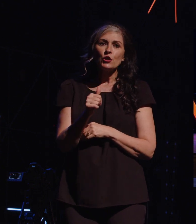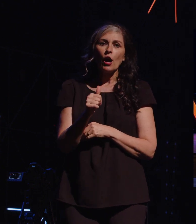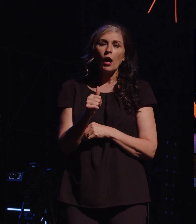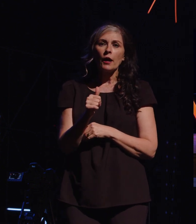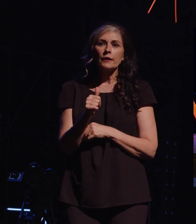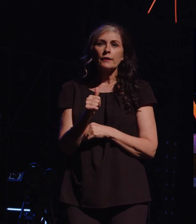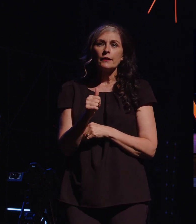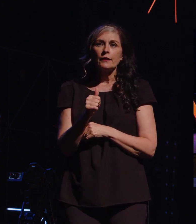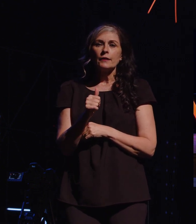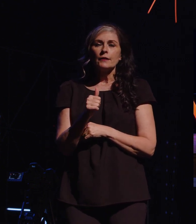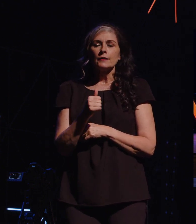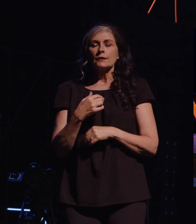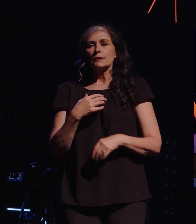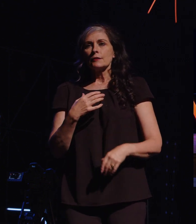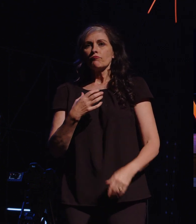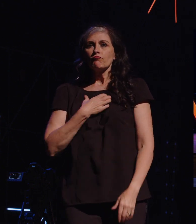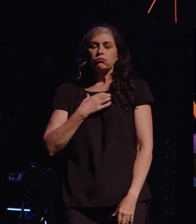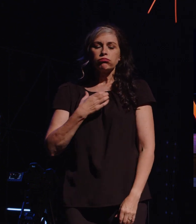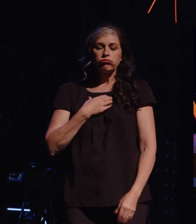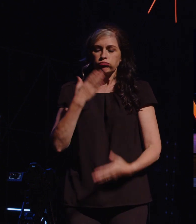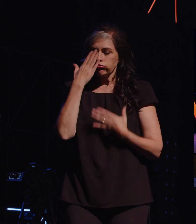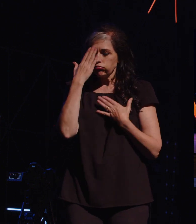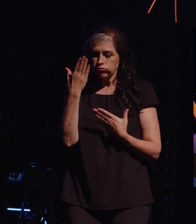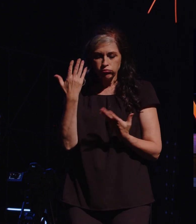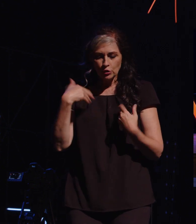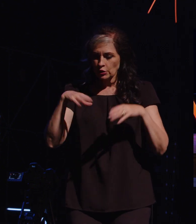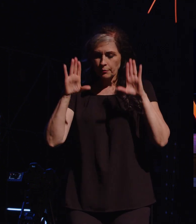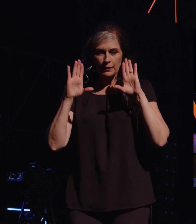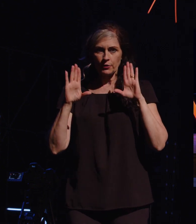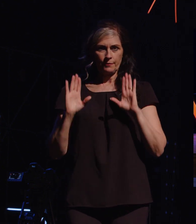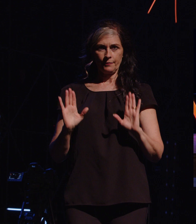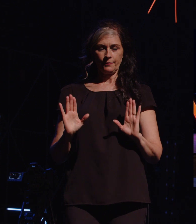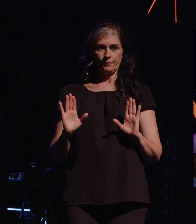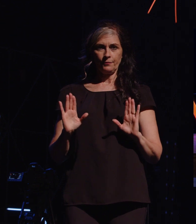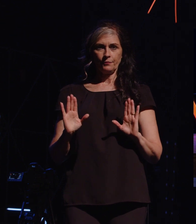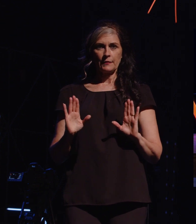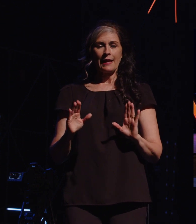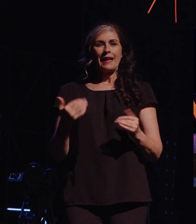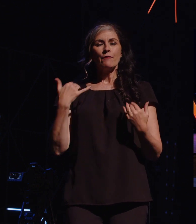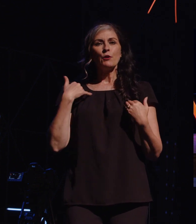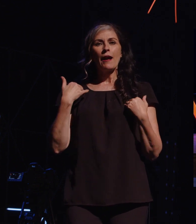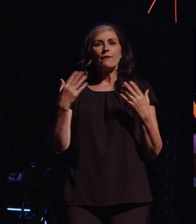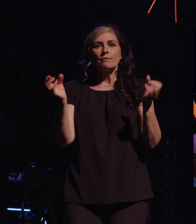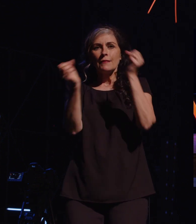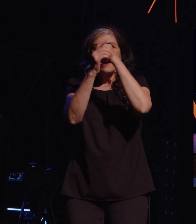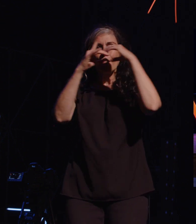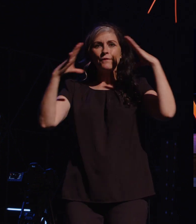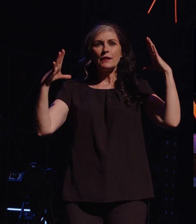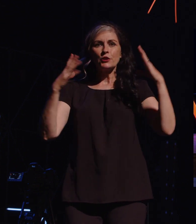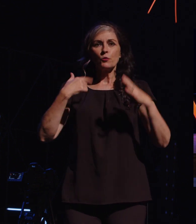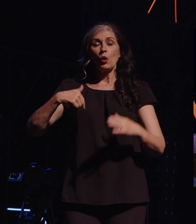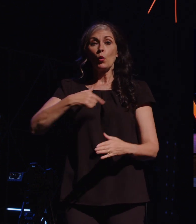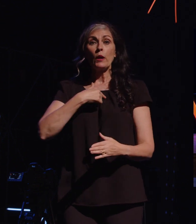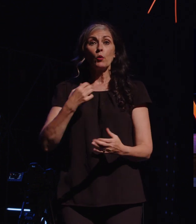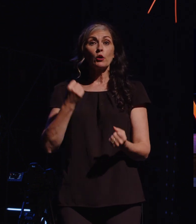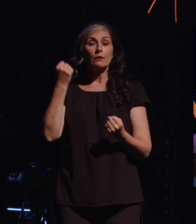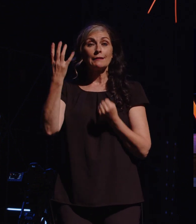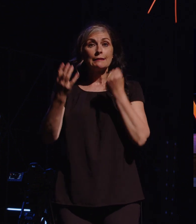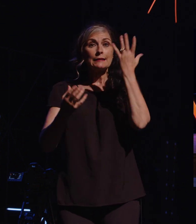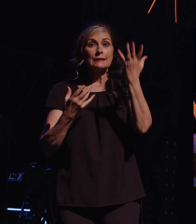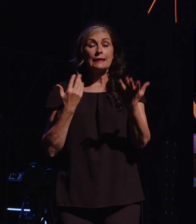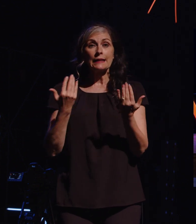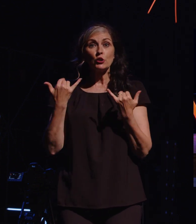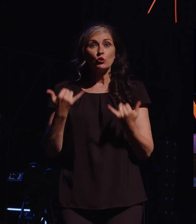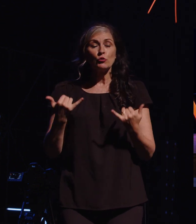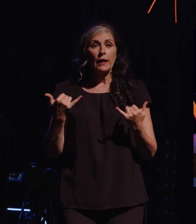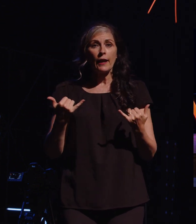it's not a begrudging obedience or submission to God, right? When you catch a vision even of what we are singing today, right,